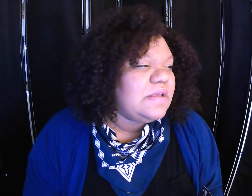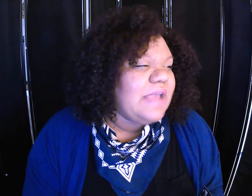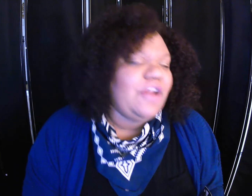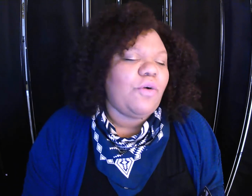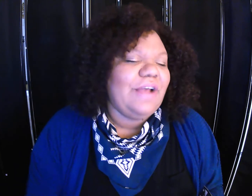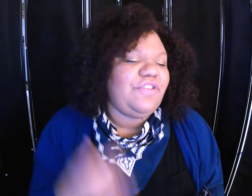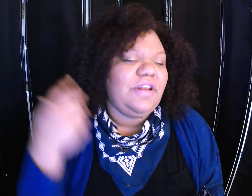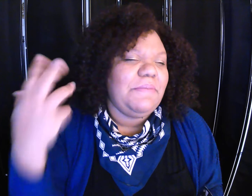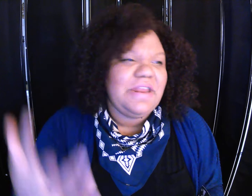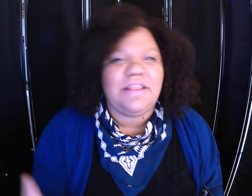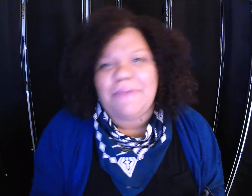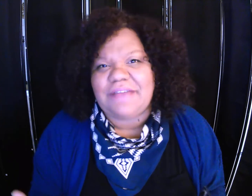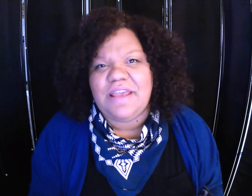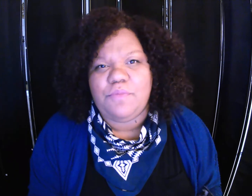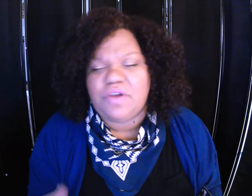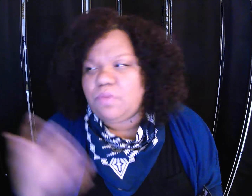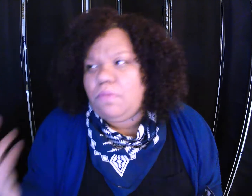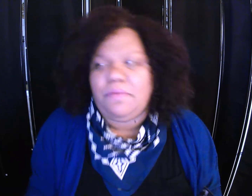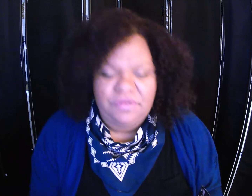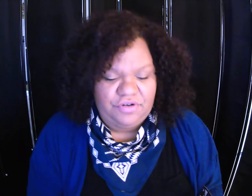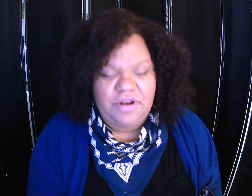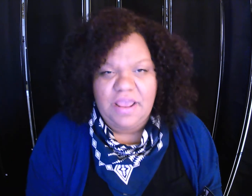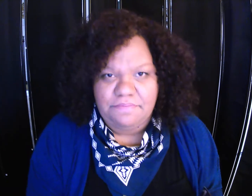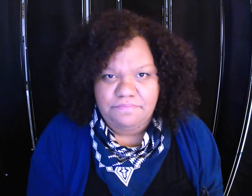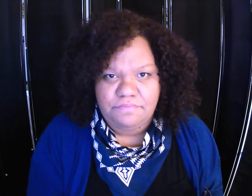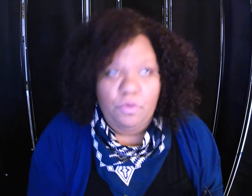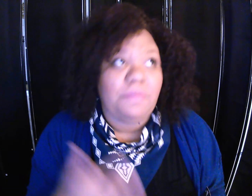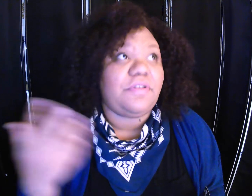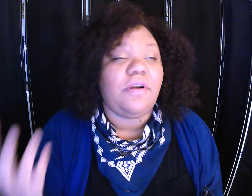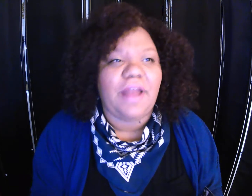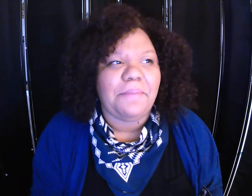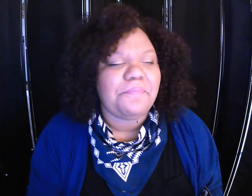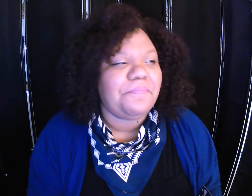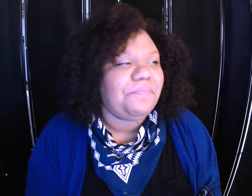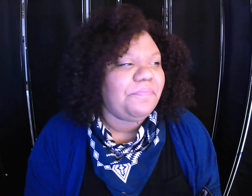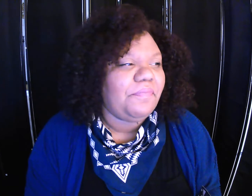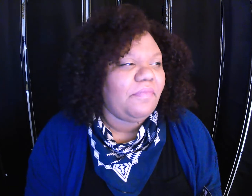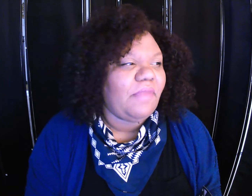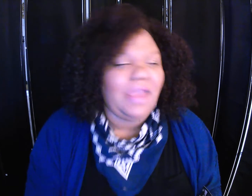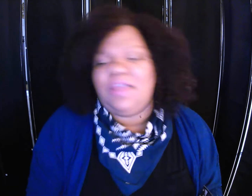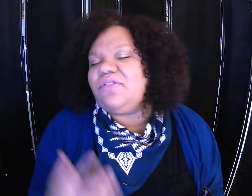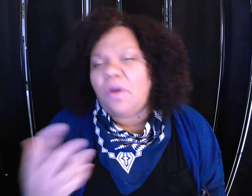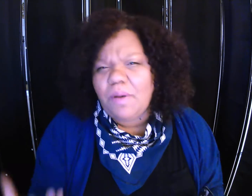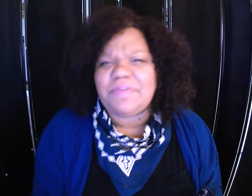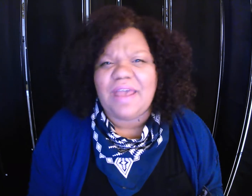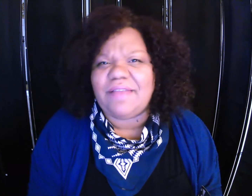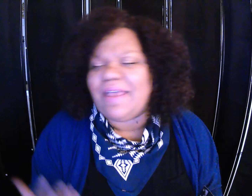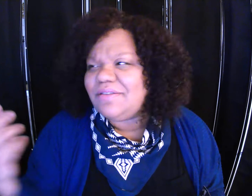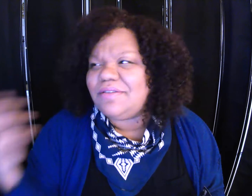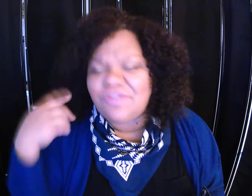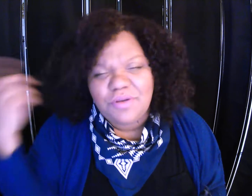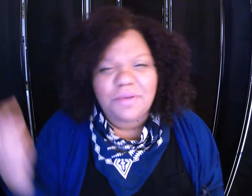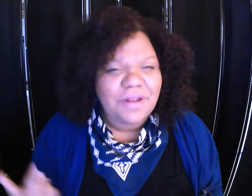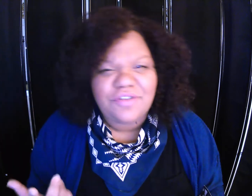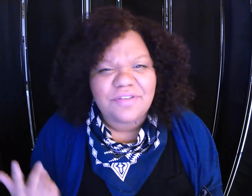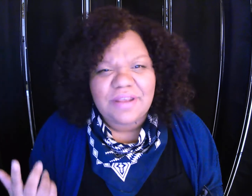And her question immediately back to him was, well, what was your name? What was her name? And he's so upset. Like, did you hear what I just said?